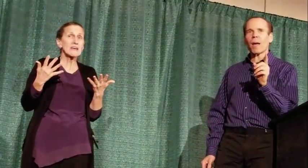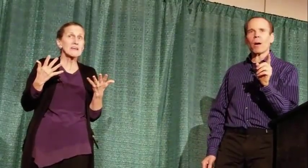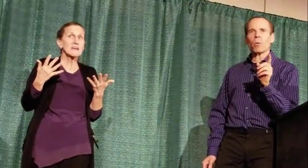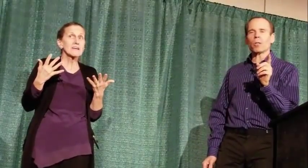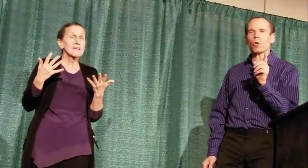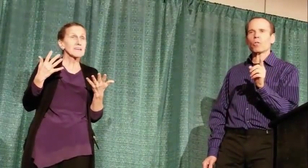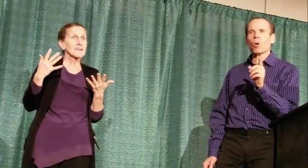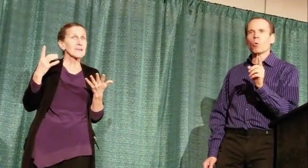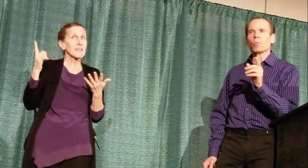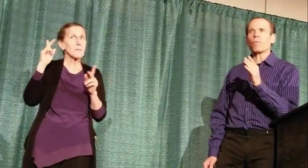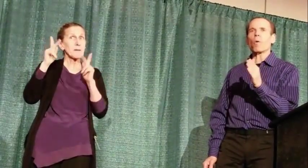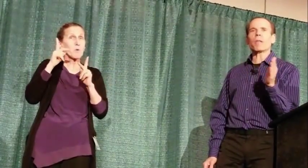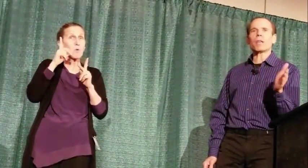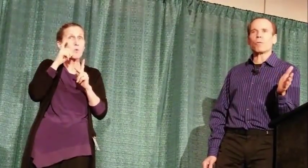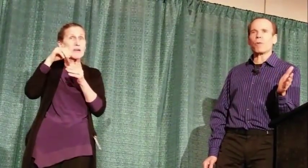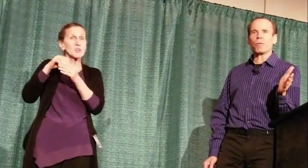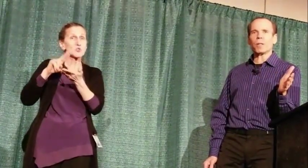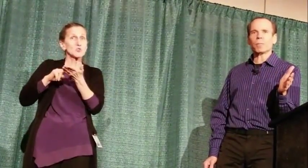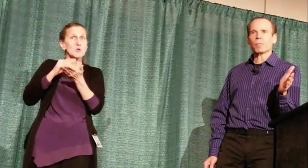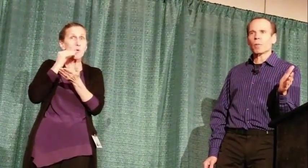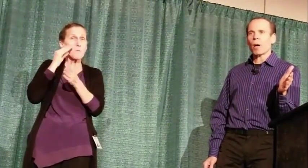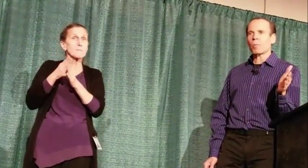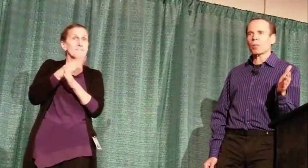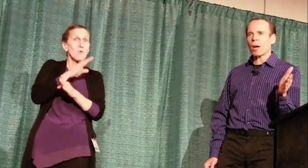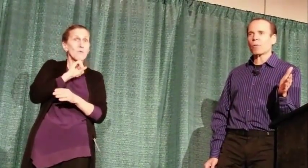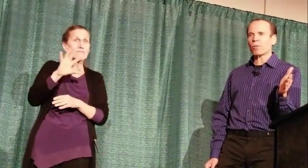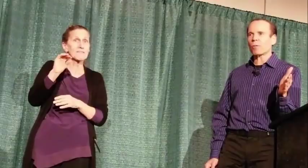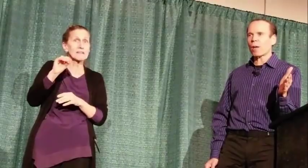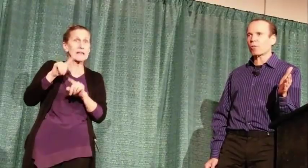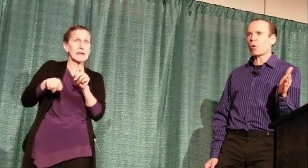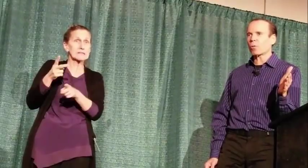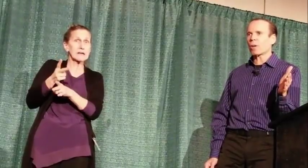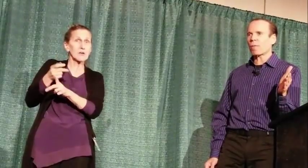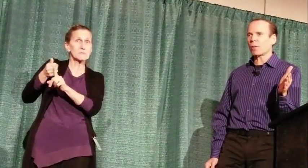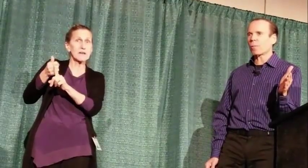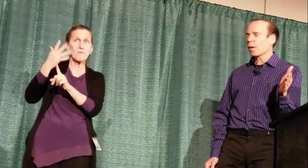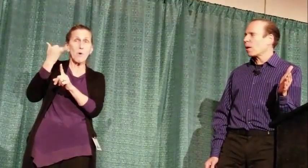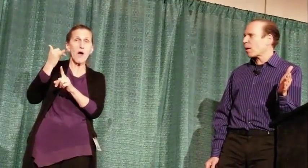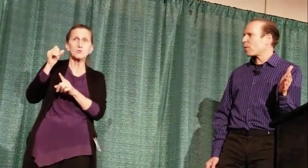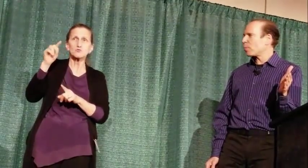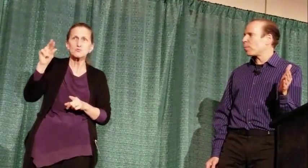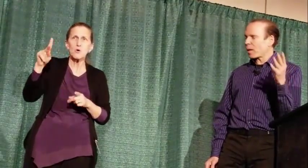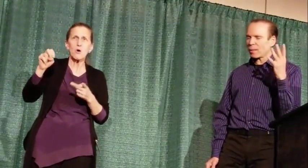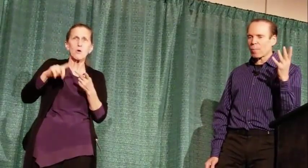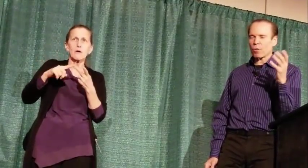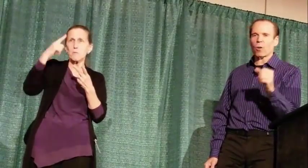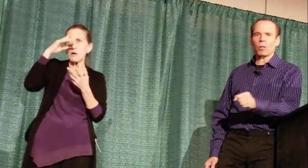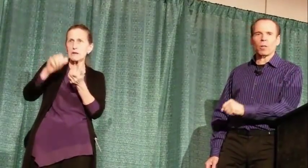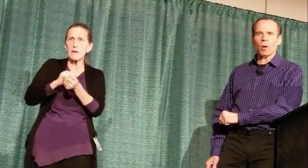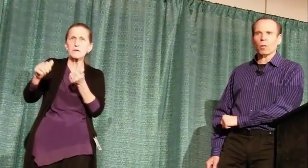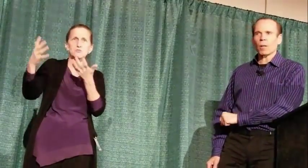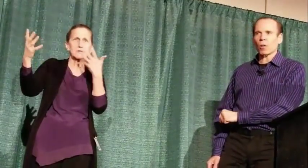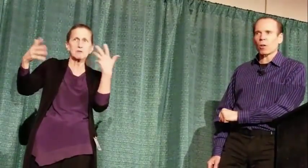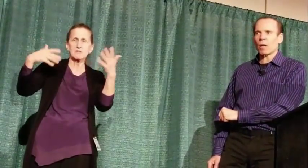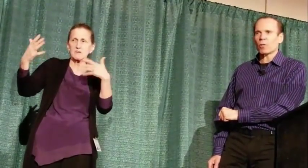that are now in nursing homes before the age of 50, unable to care for themselves, having strokes and having brain damage occurring